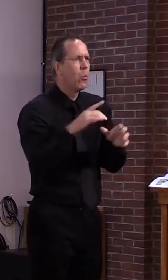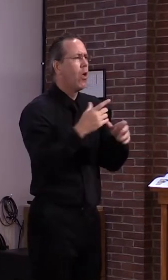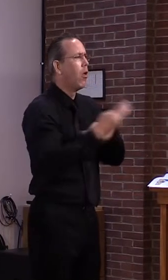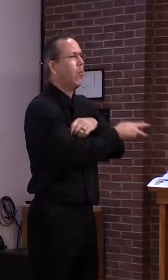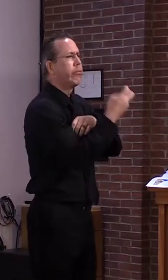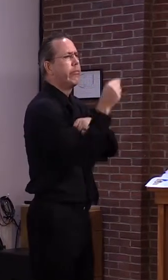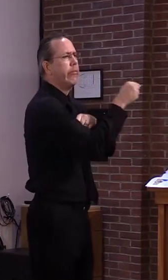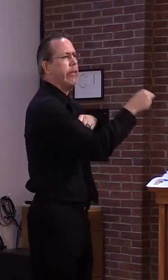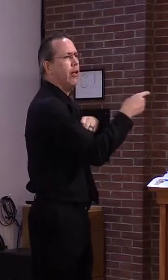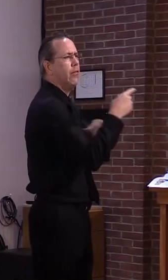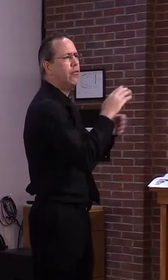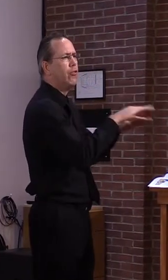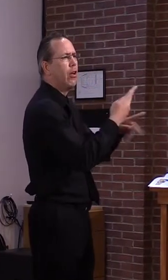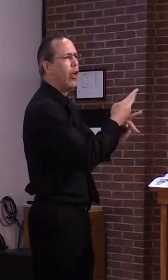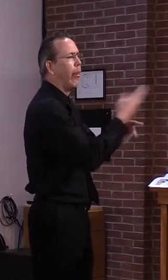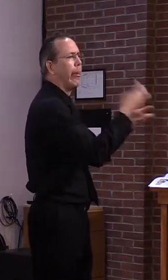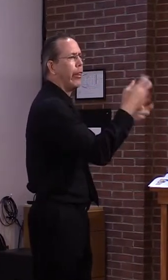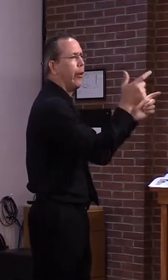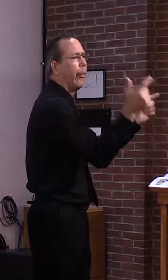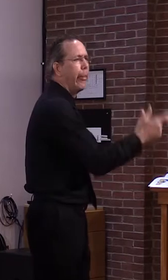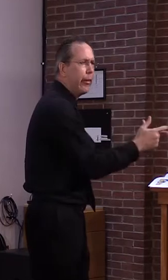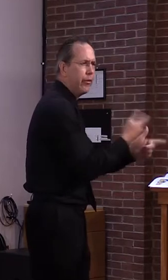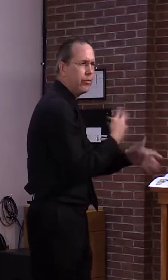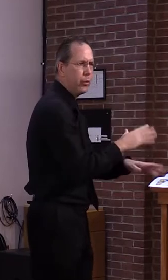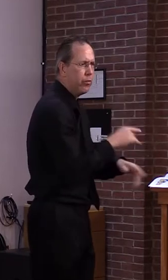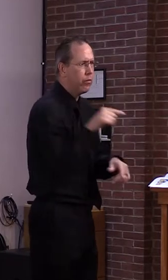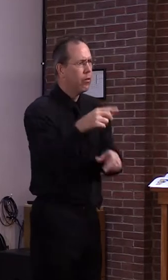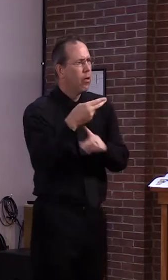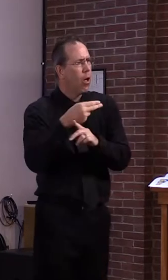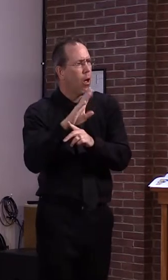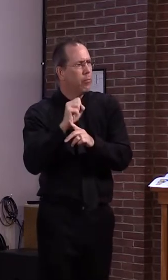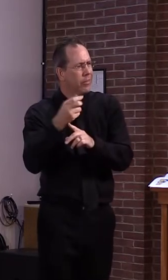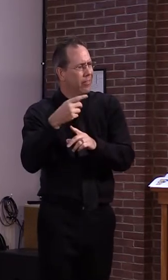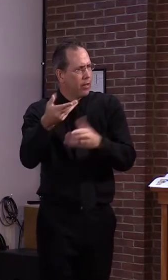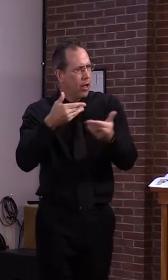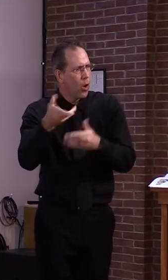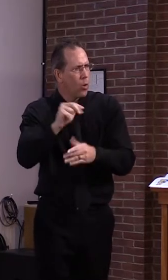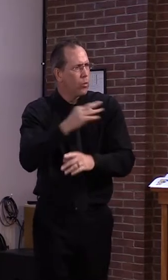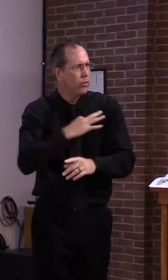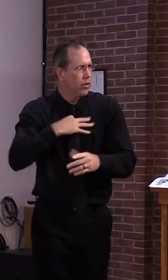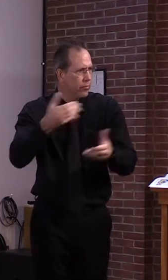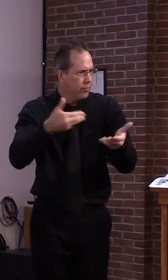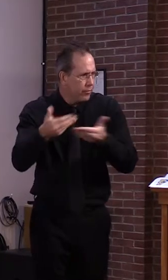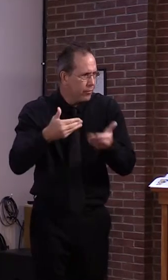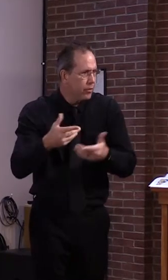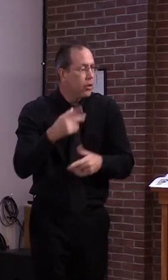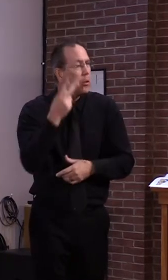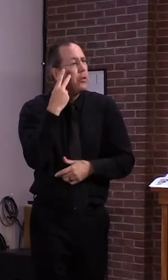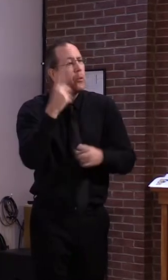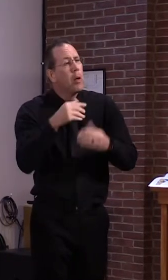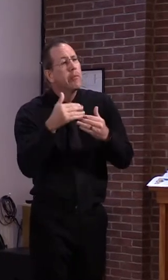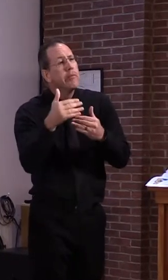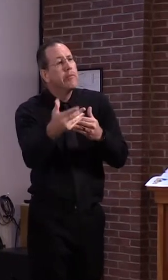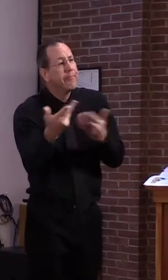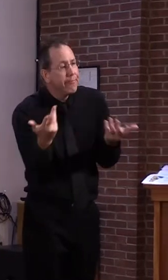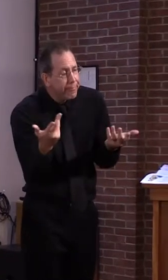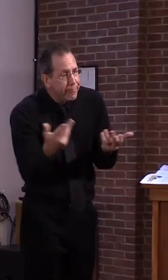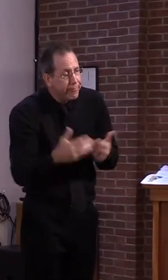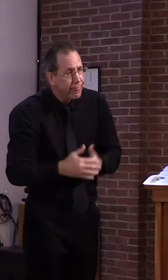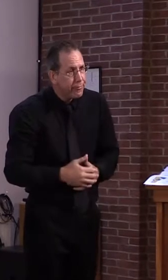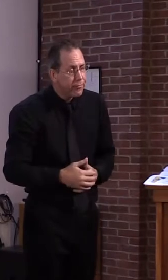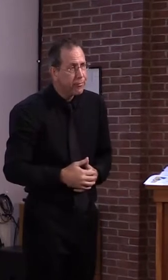And you know, we'll have to see how this goes as we move forward. I think